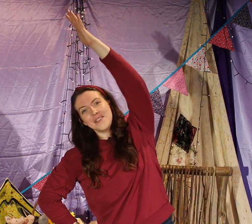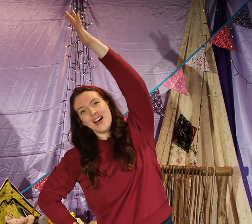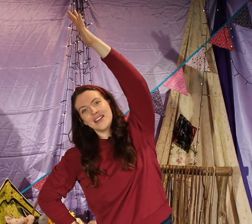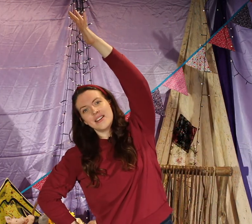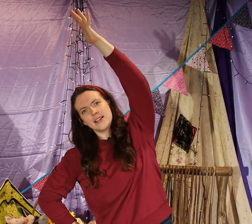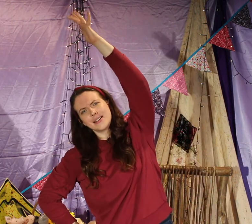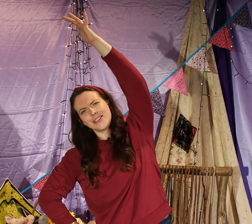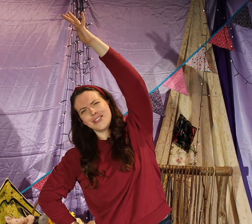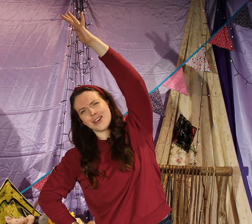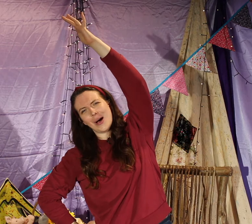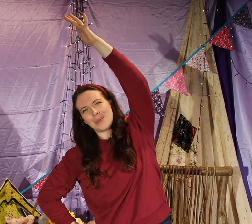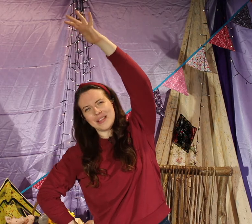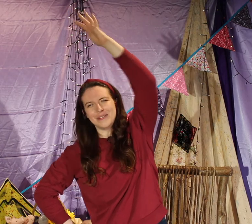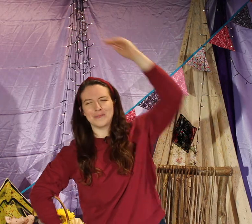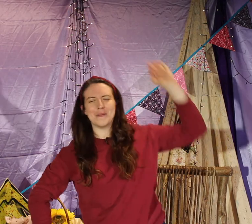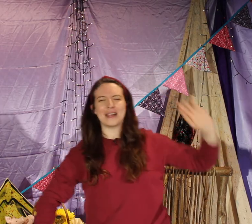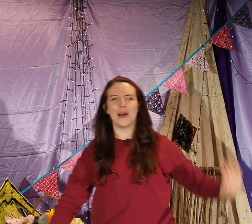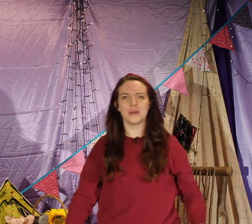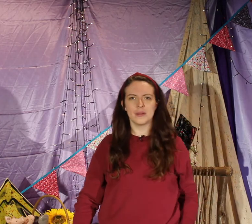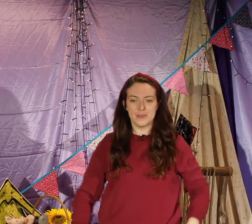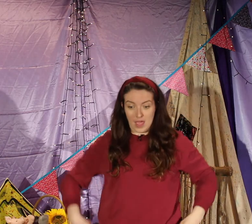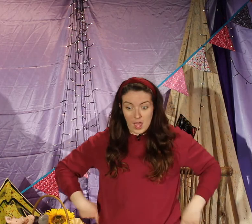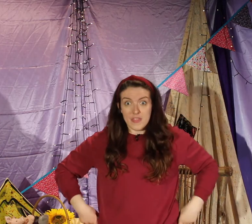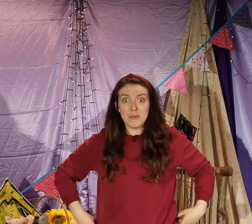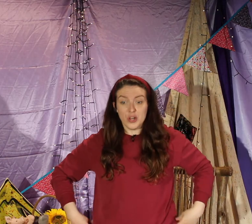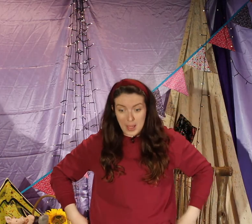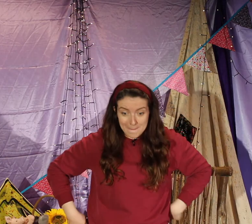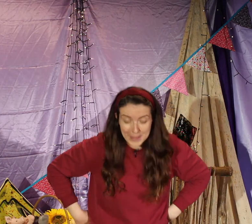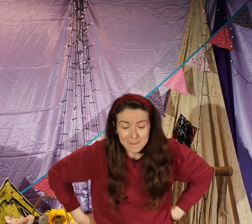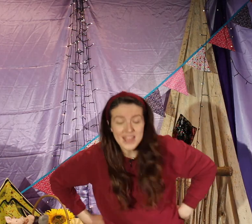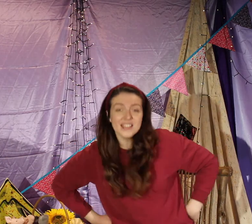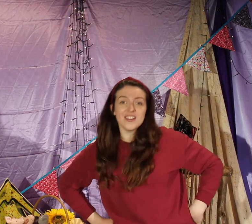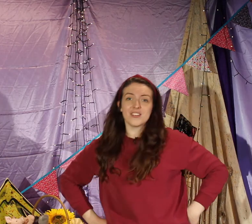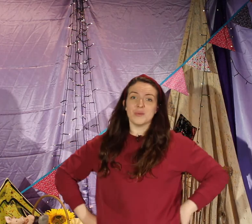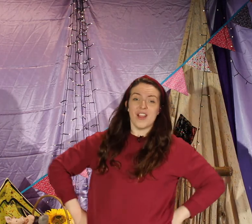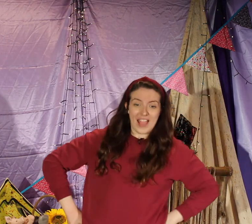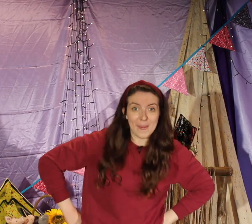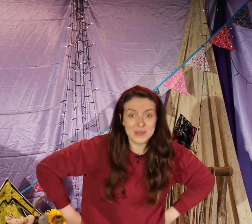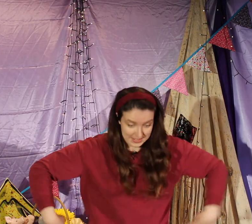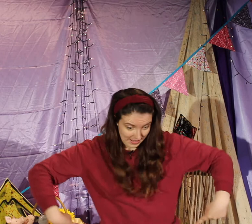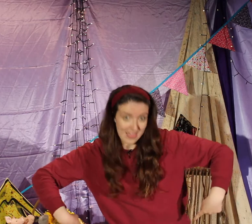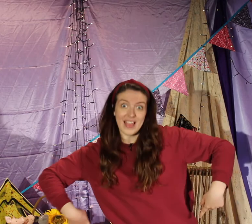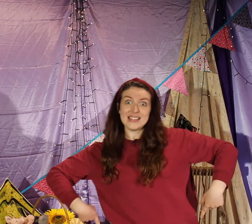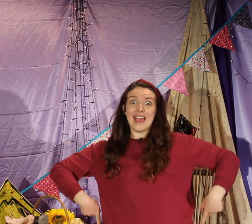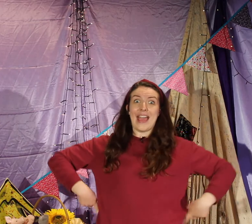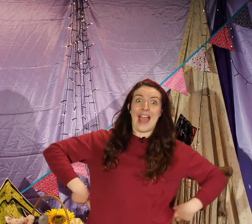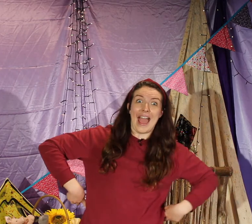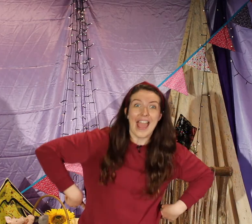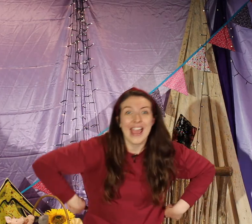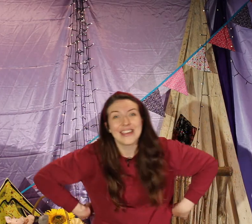one. Good job. Lovely warming up. Then we're going to make big circles with our hips. That's it.